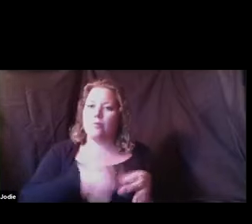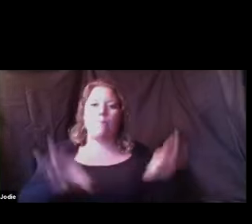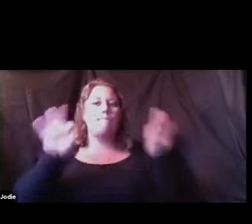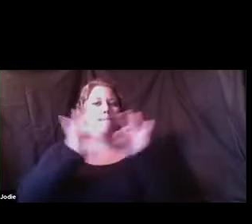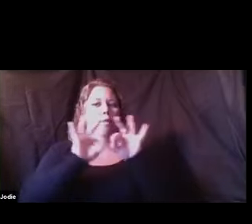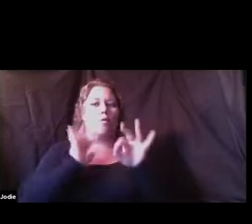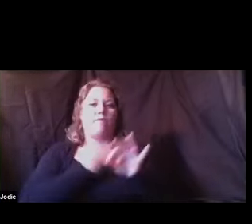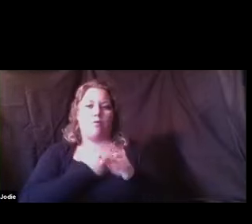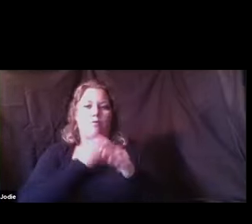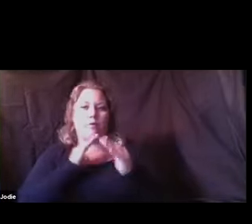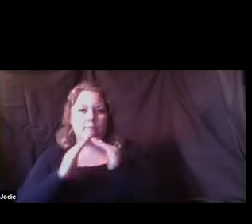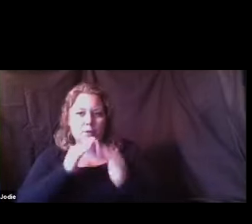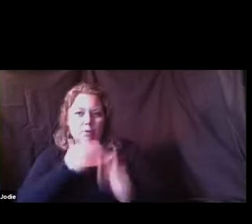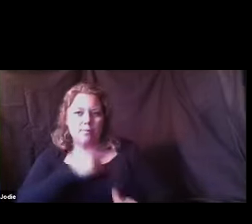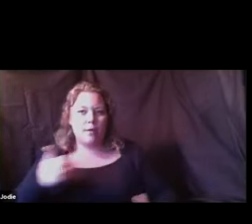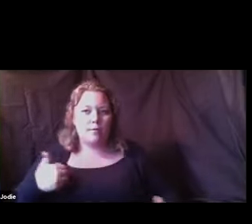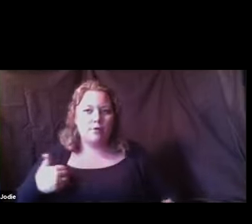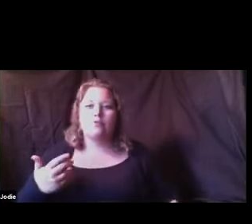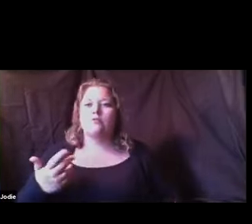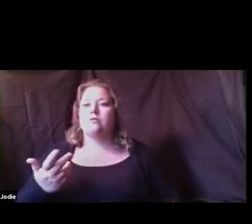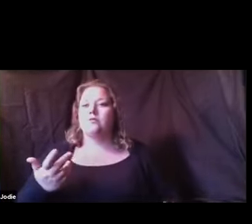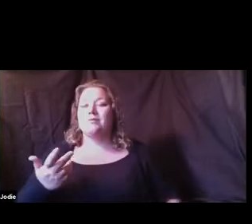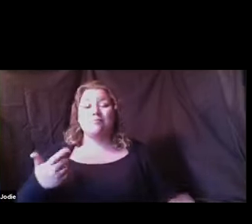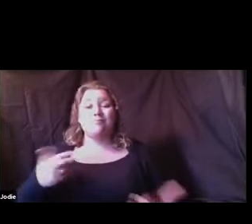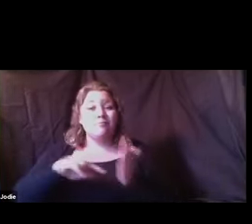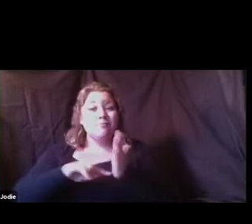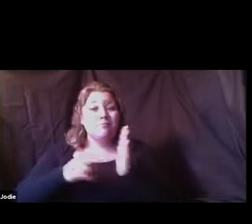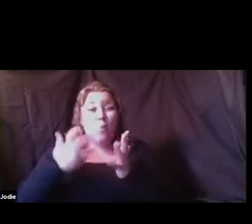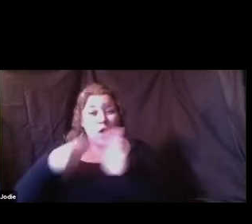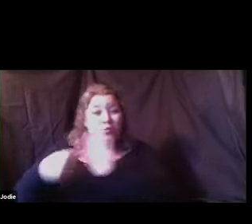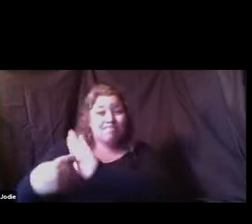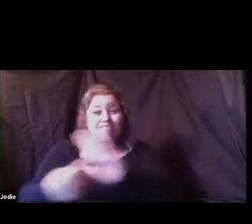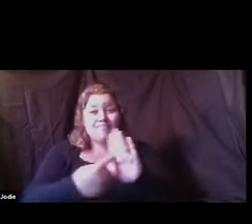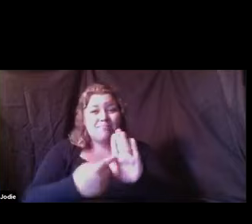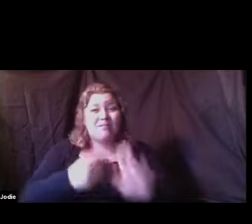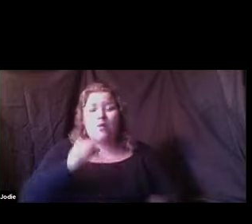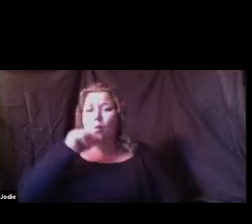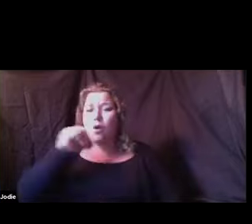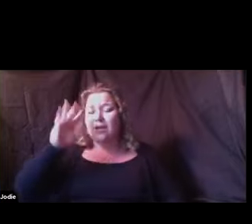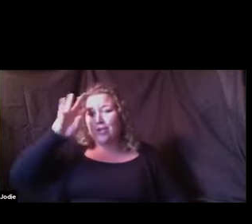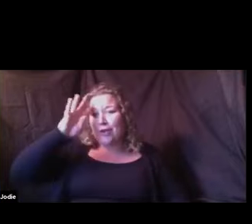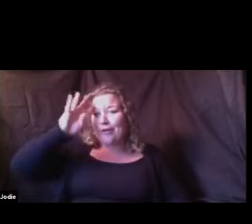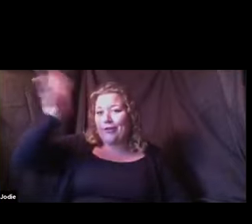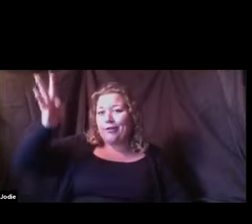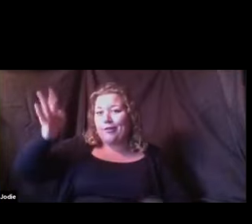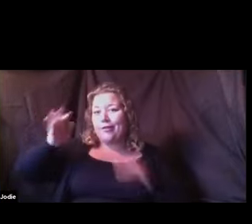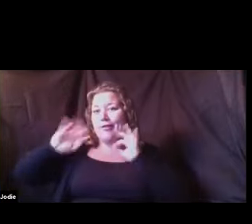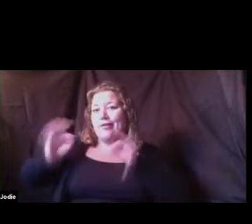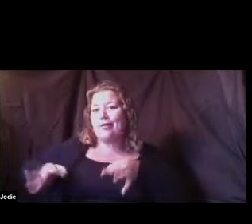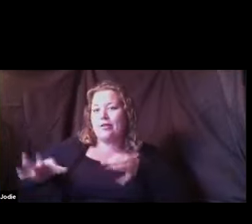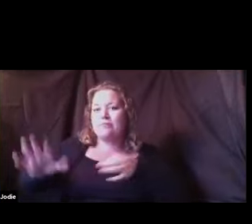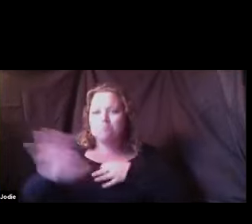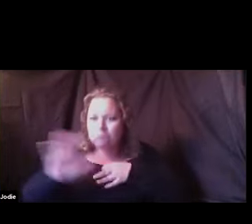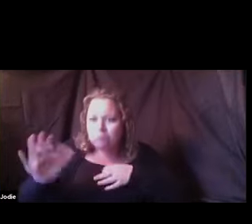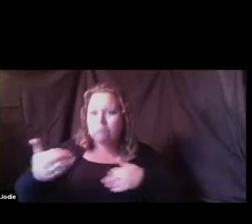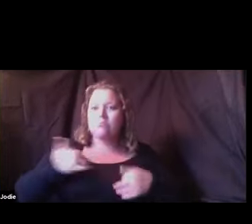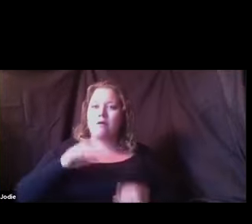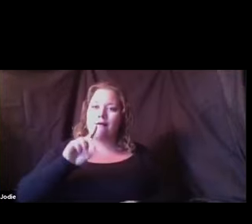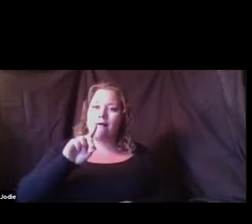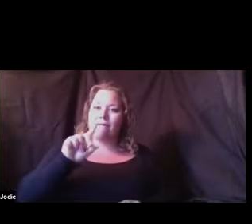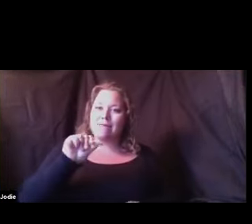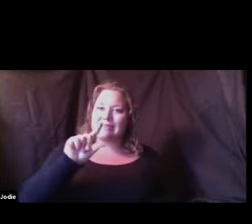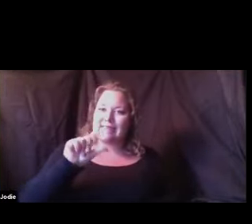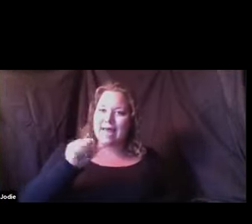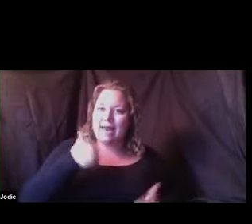community members to know that we don't make decisions or recommendations without data. We think that that